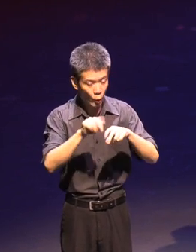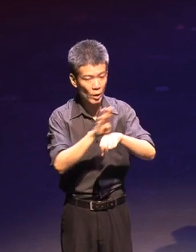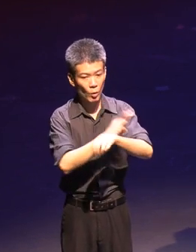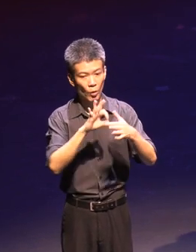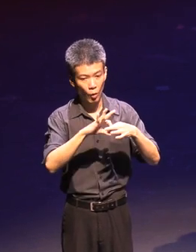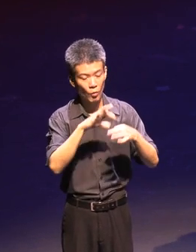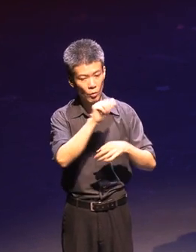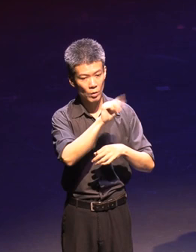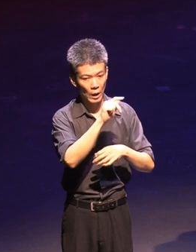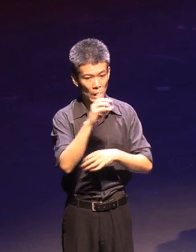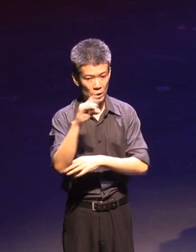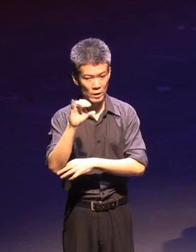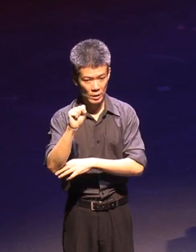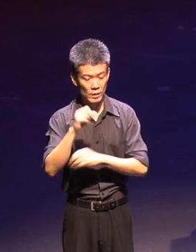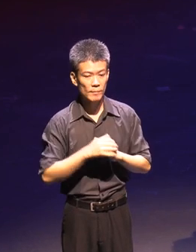board of ArtDis.